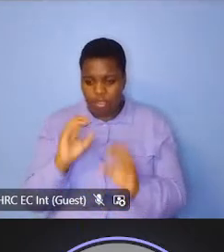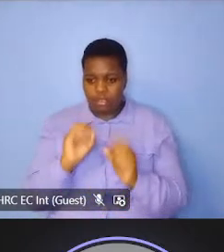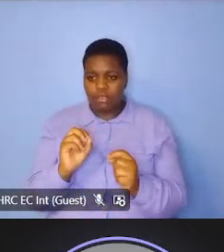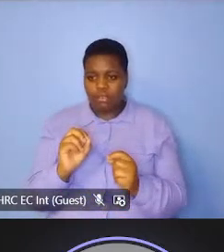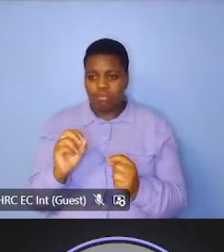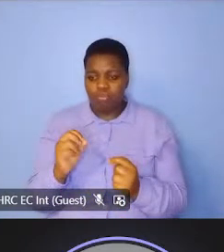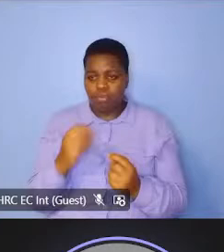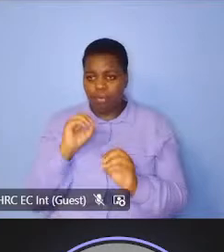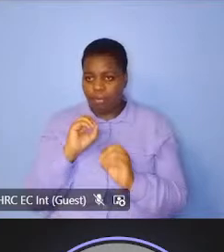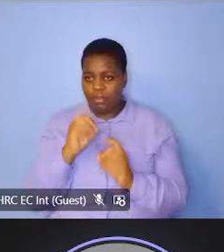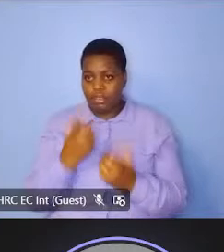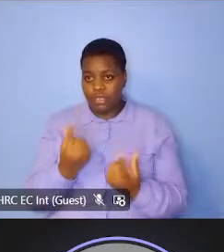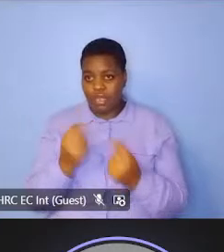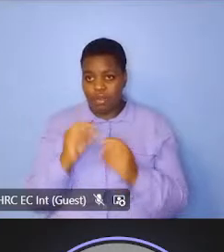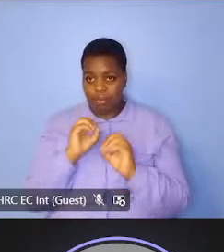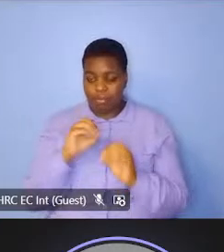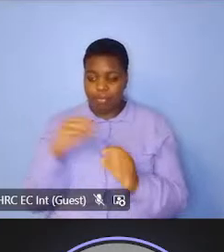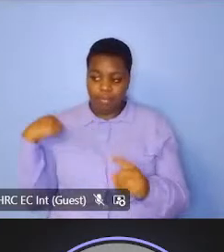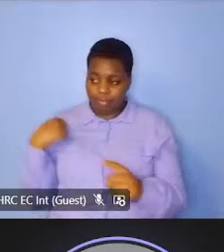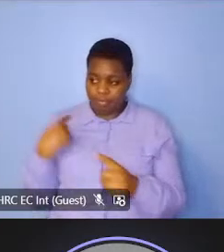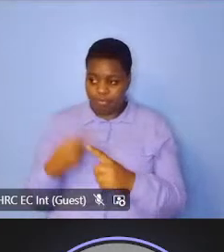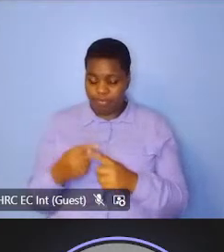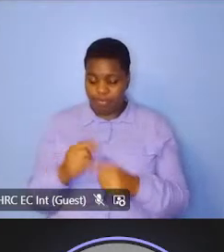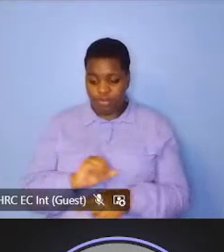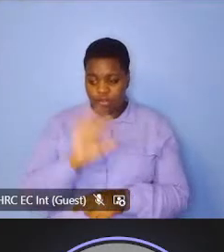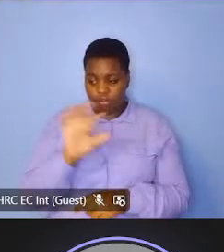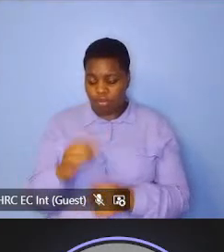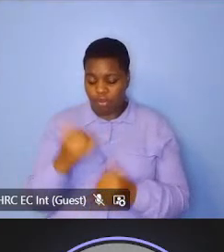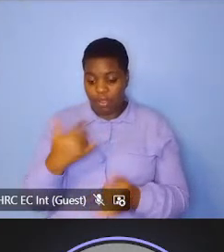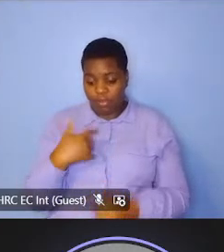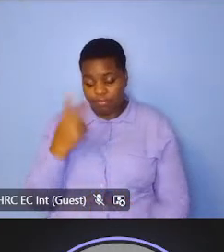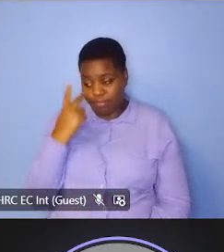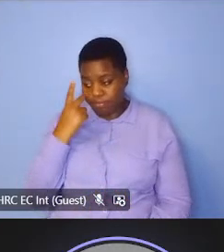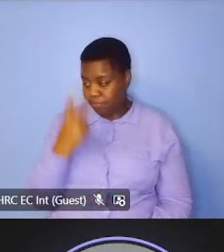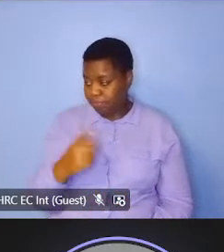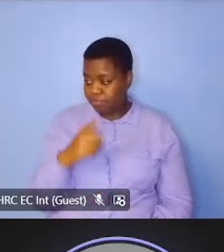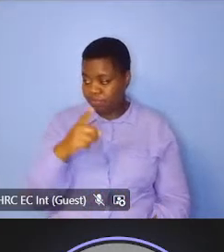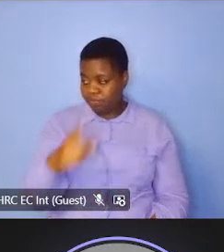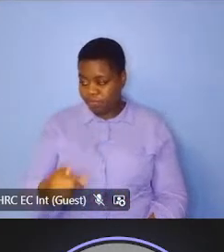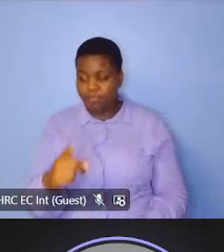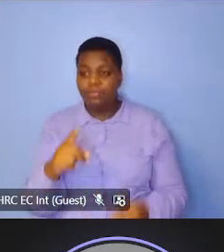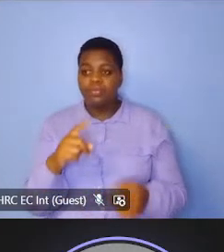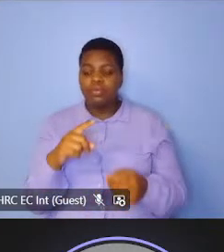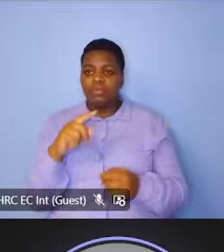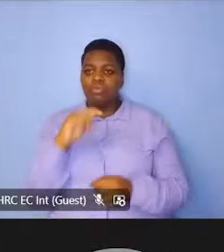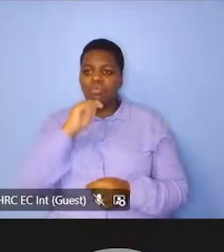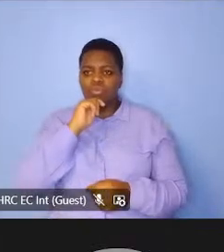Africa. In order to try and realize this transformative